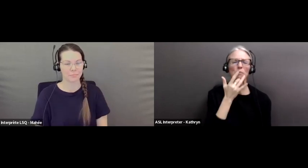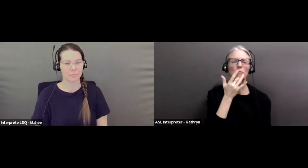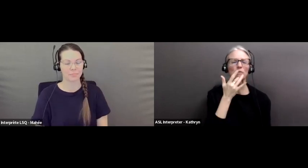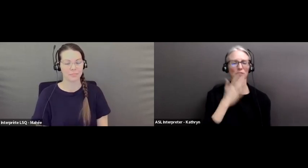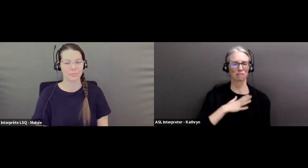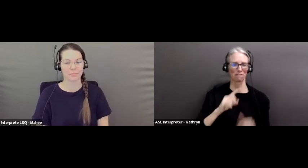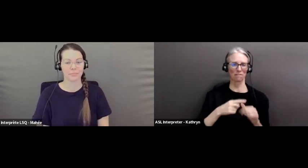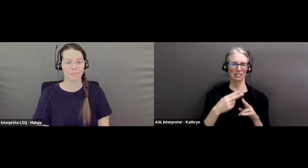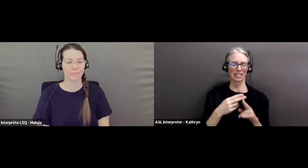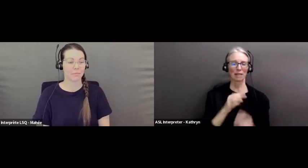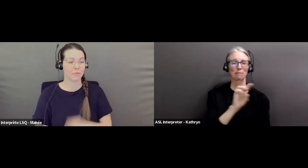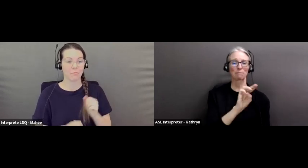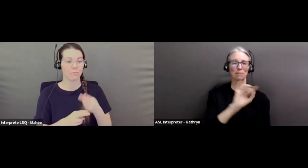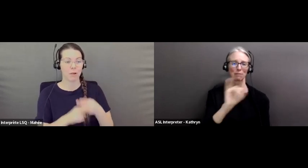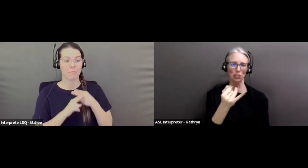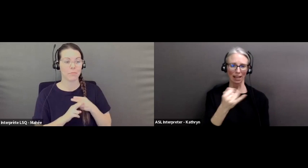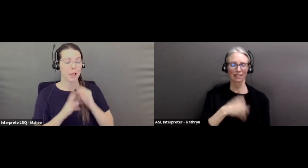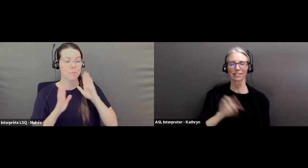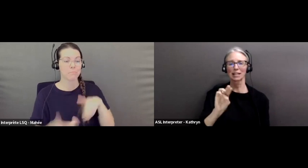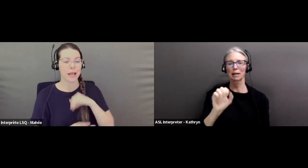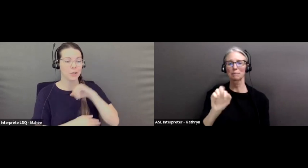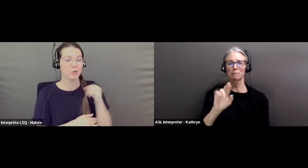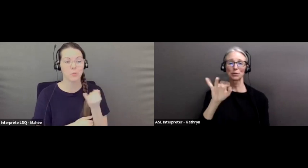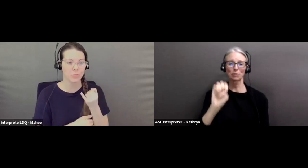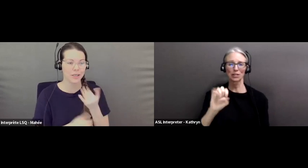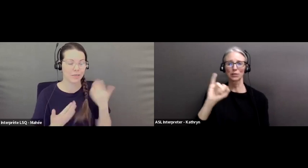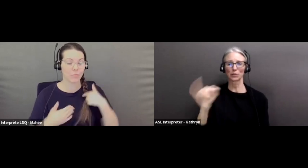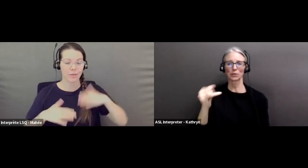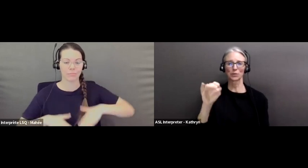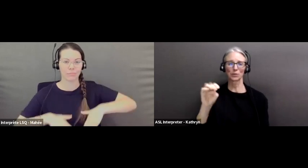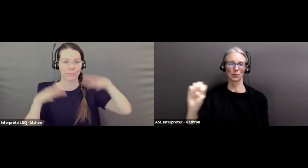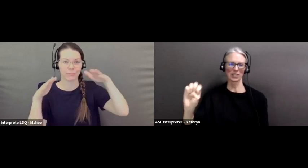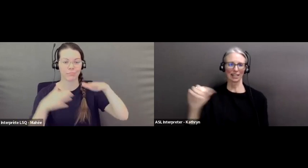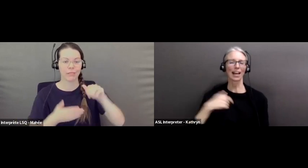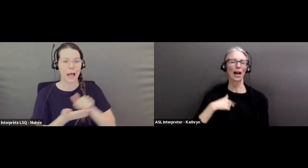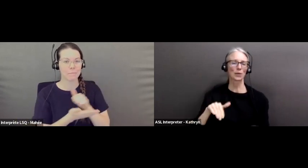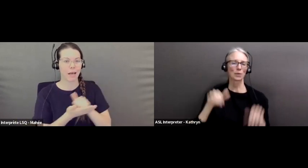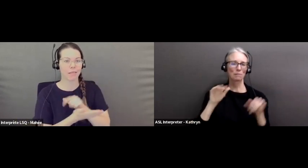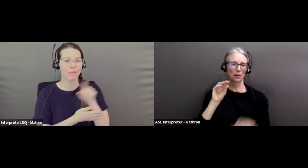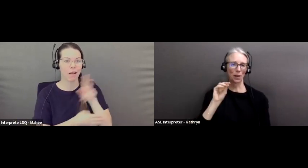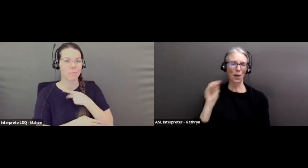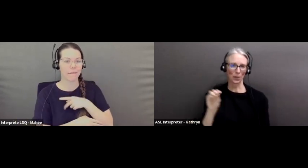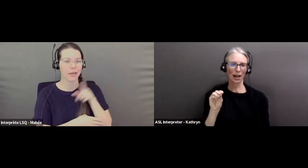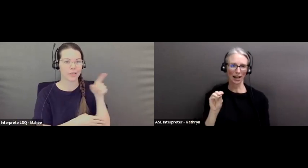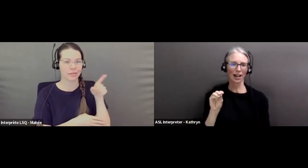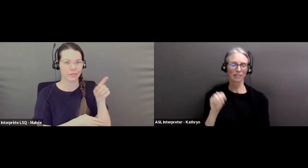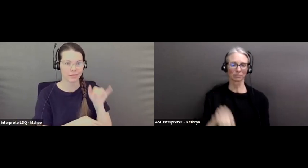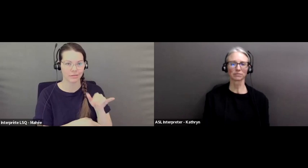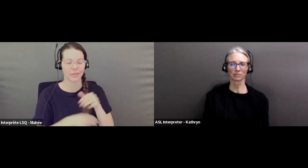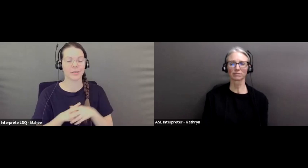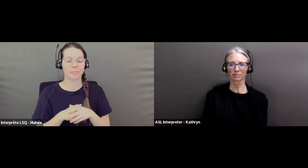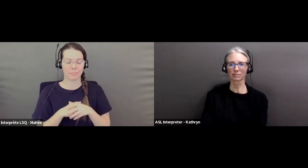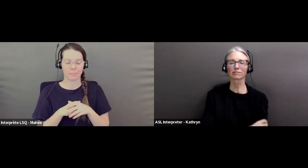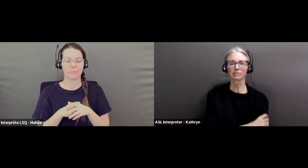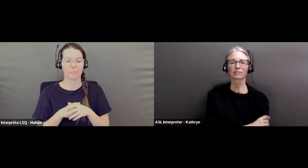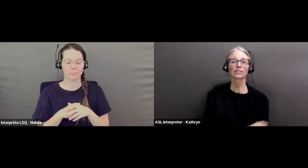I grew up in Alberta, so MJ also works, or Marie. But, you know, having said that, I do want to say that it is my